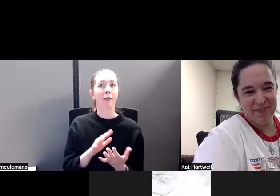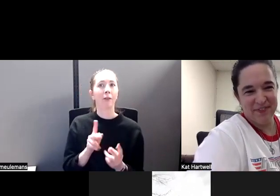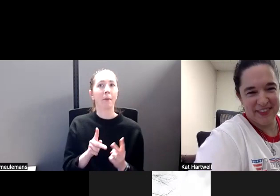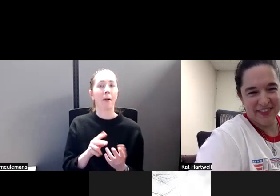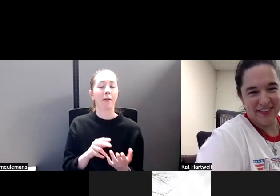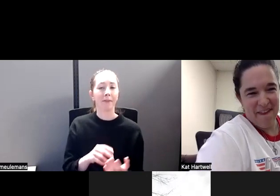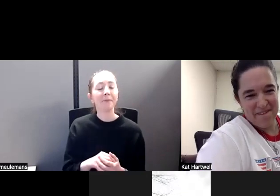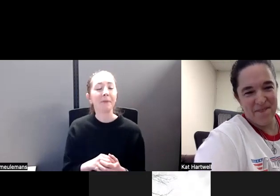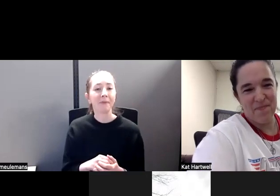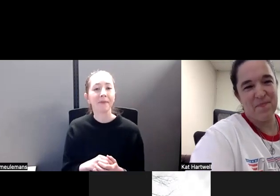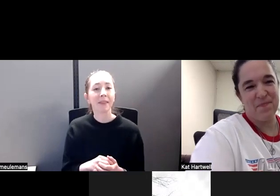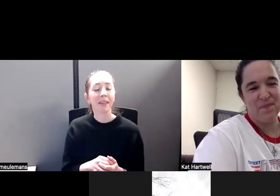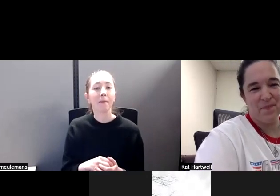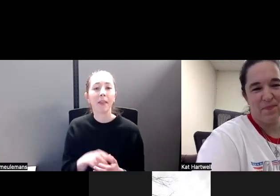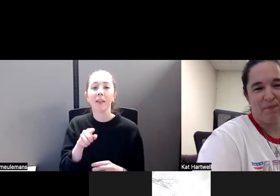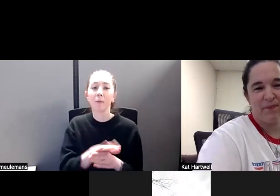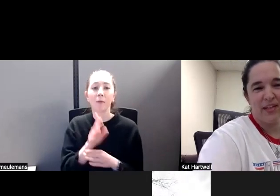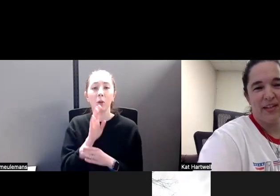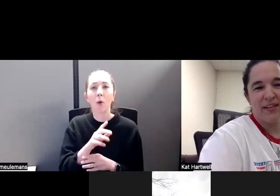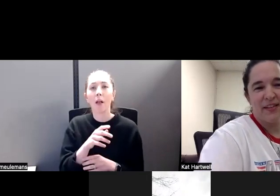yeah, and you're going to love him in this.